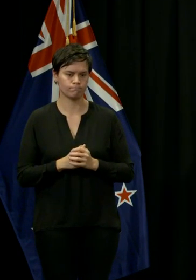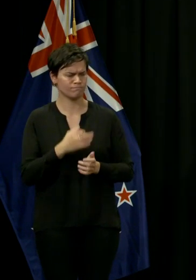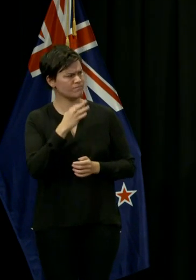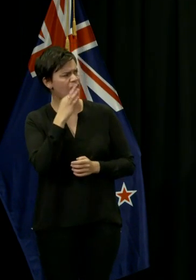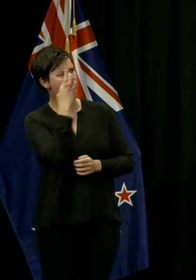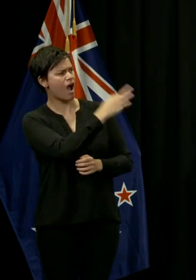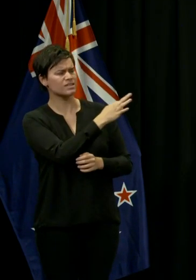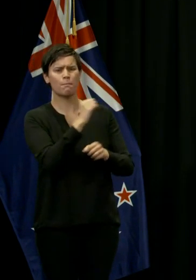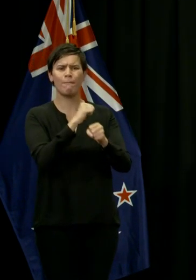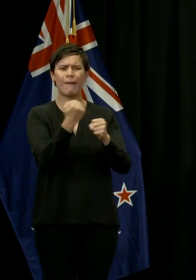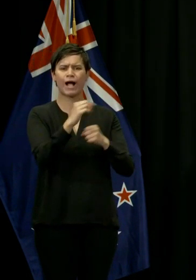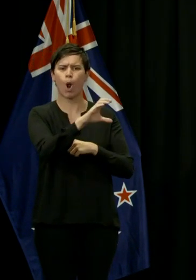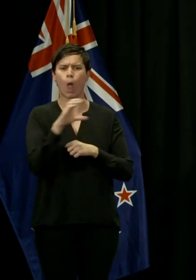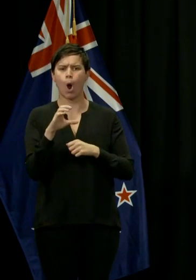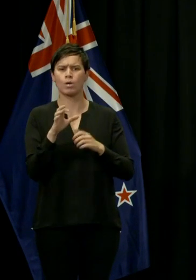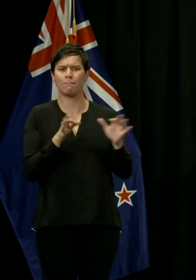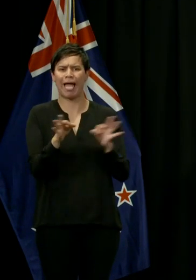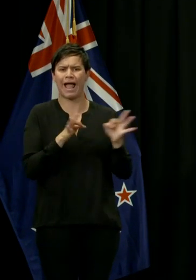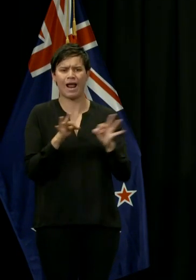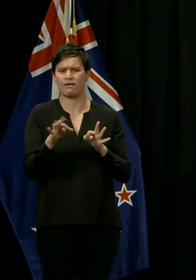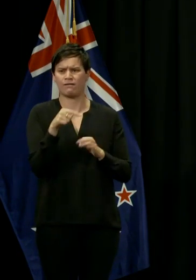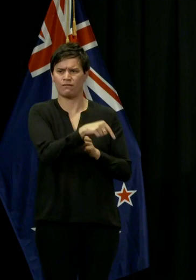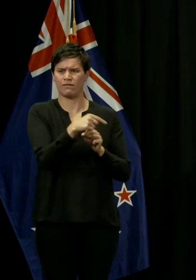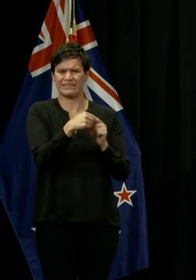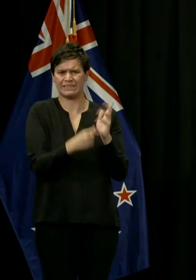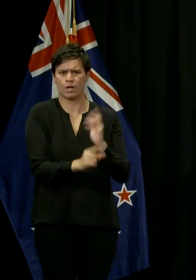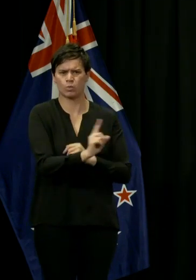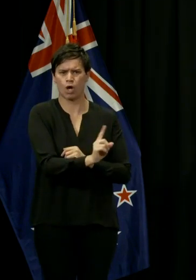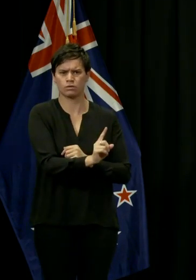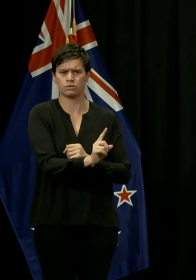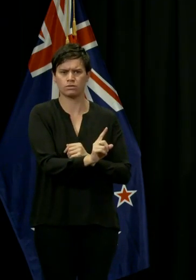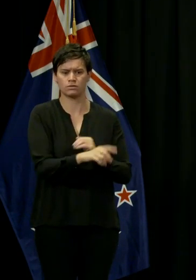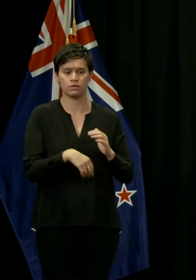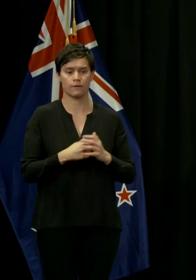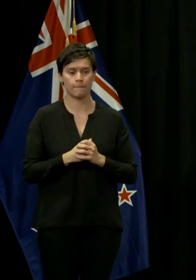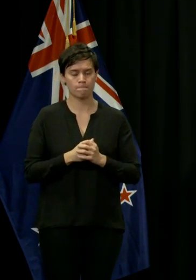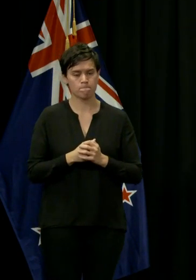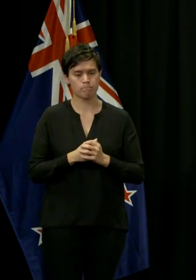loan guarantee Yeah, scheme? look, I will do that, Janae, in the coming days. Janae,